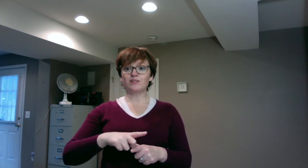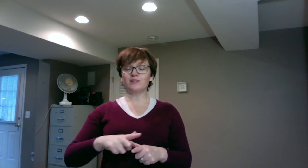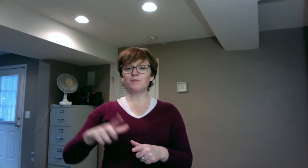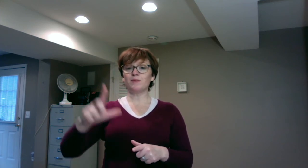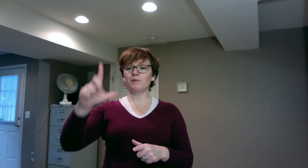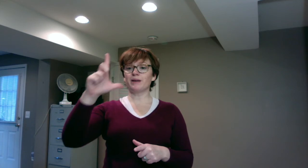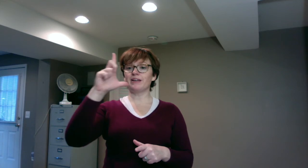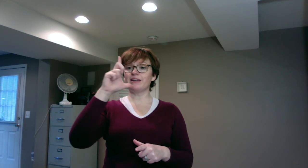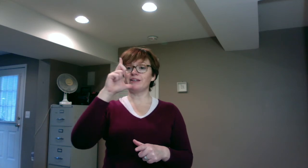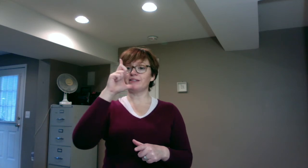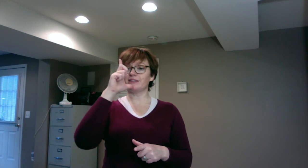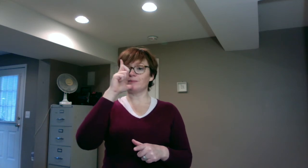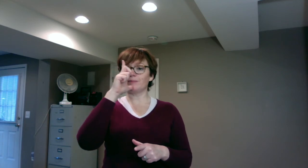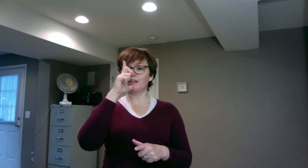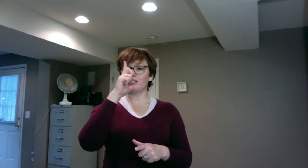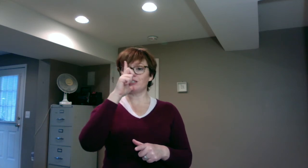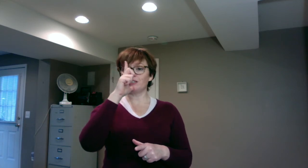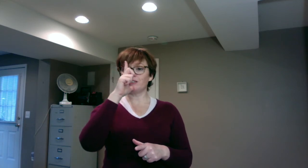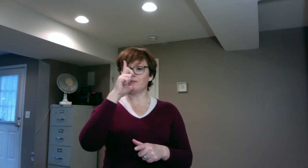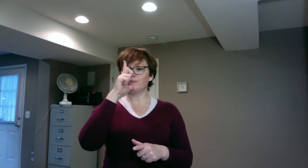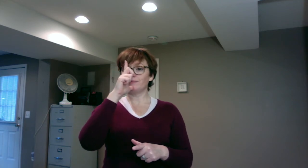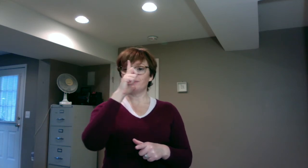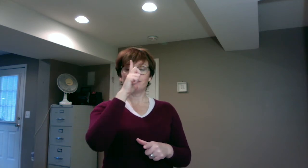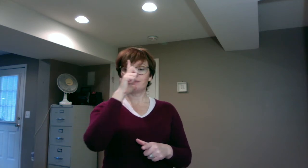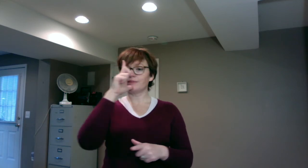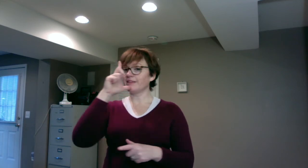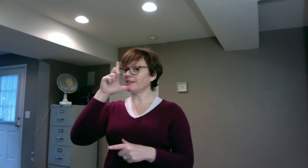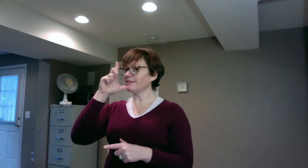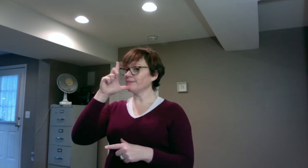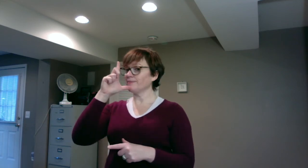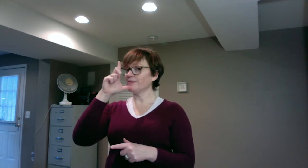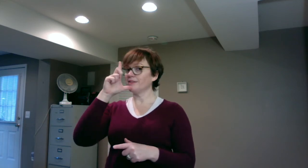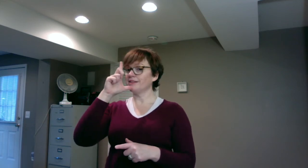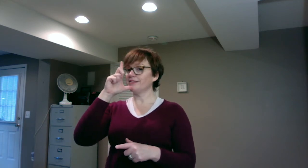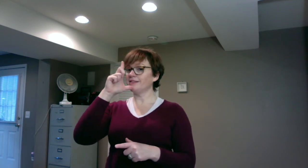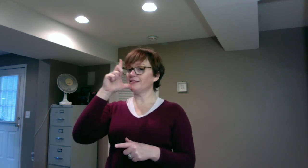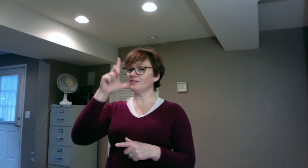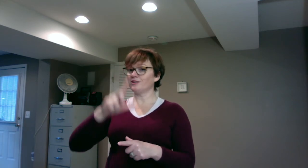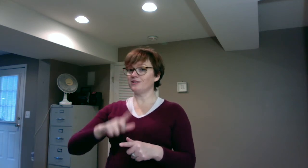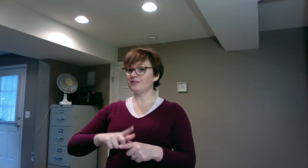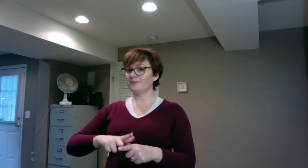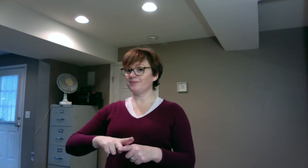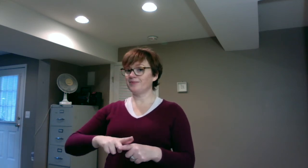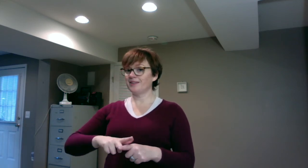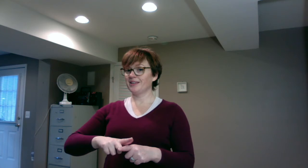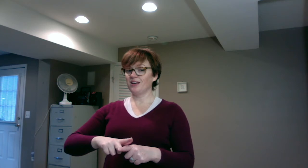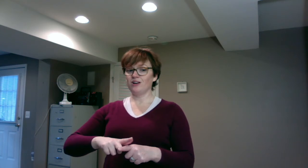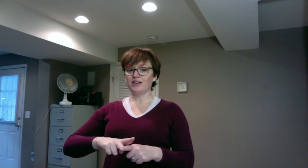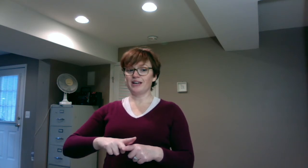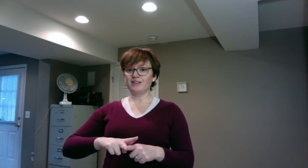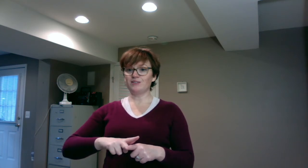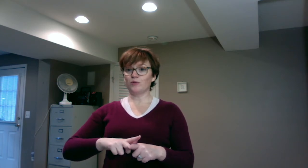same thing, but my hand is going to be at my chin, like this. Sisters. Okay, so